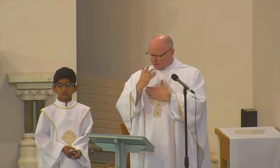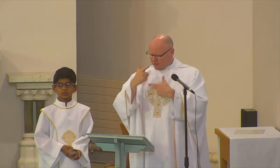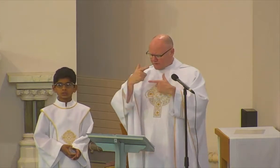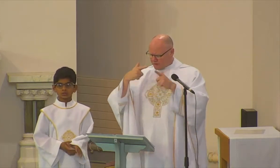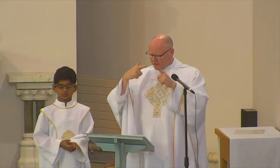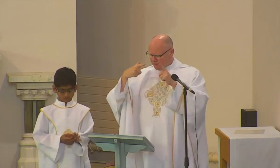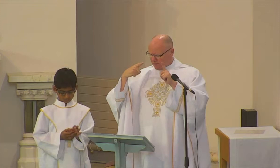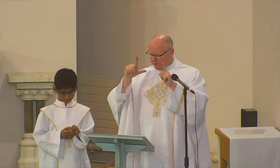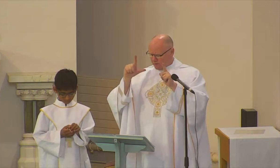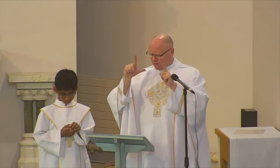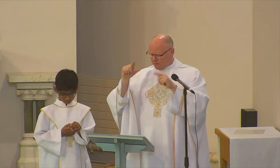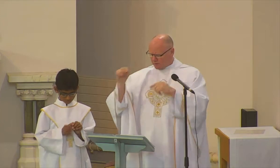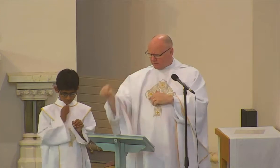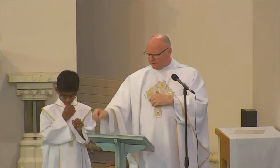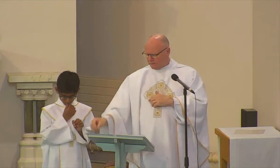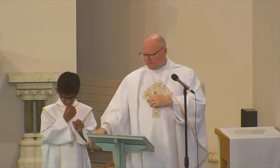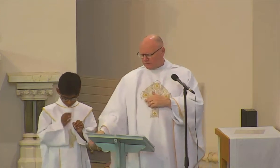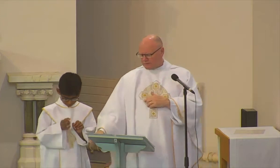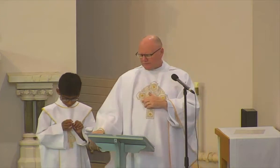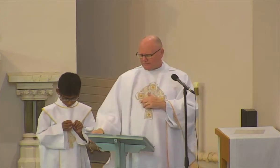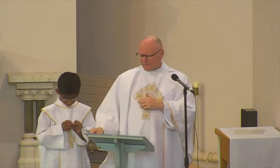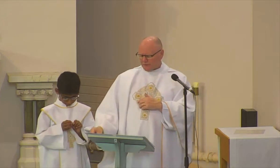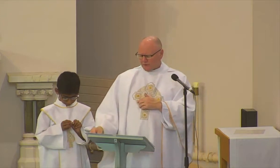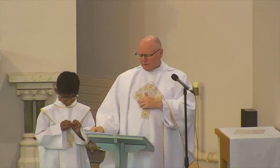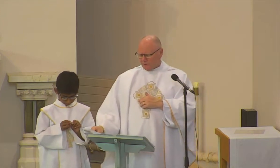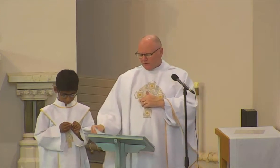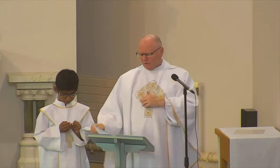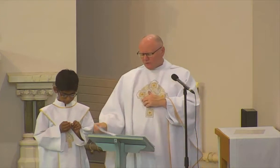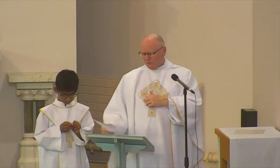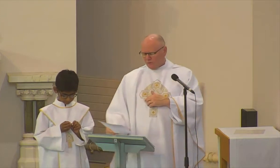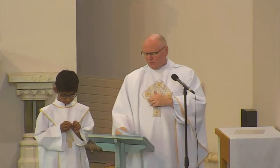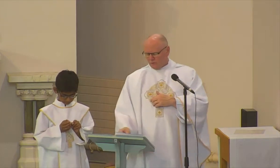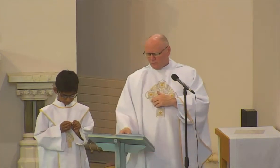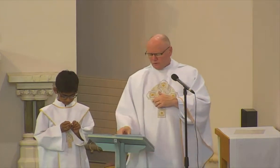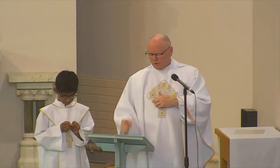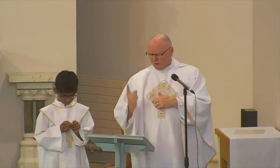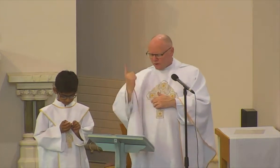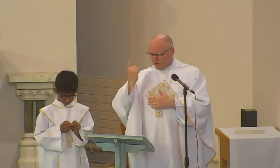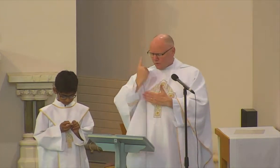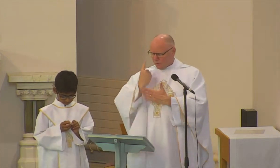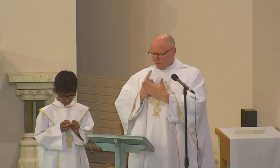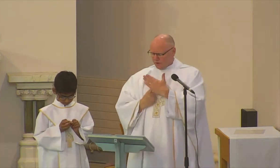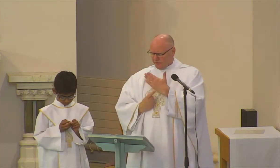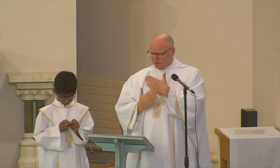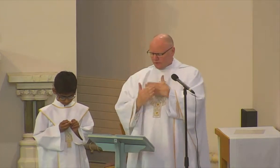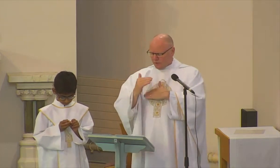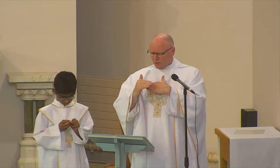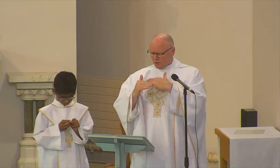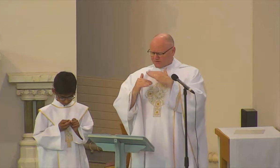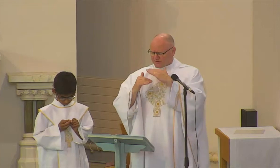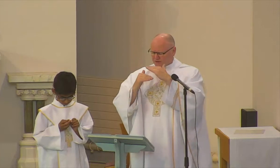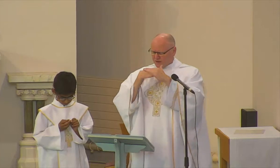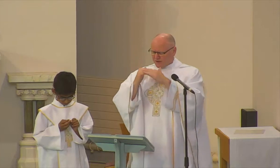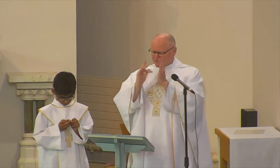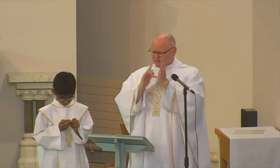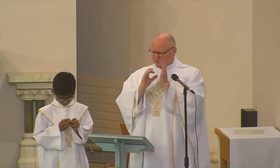the Lord. You alone are the Most High,